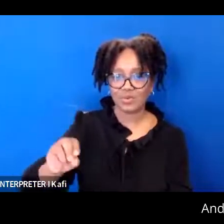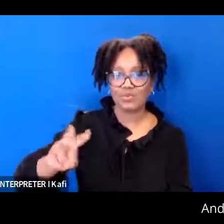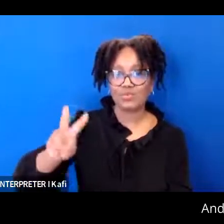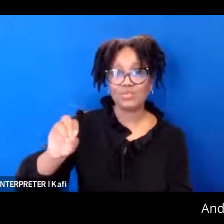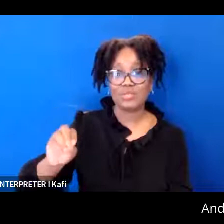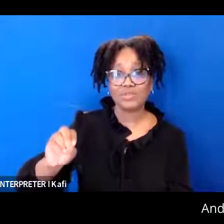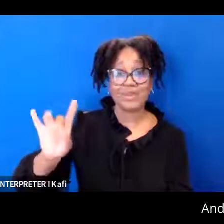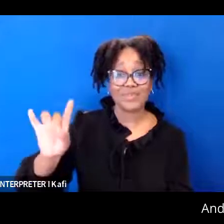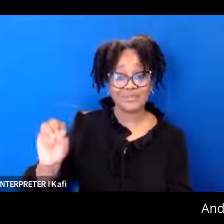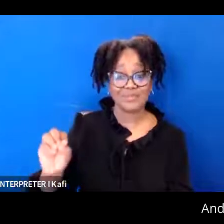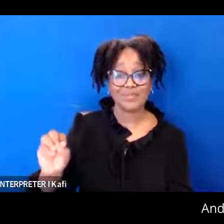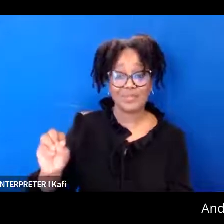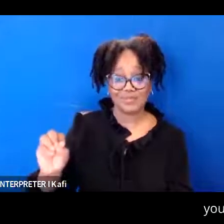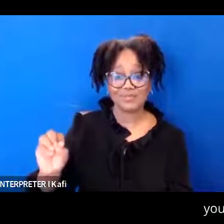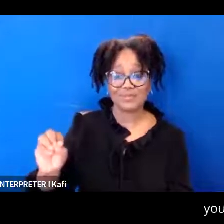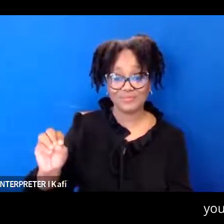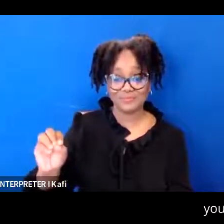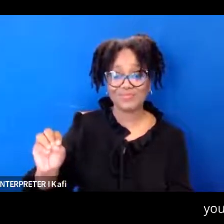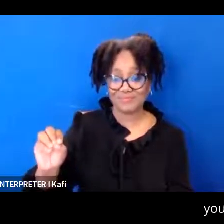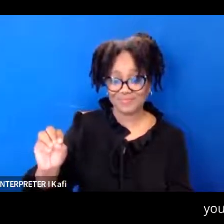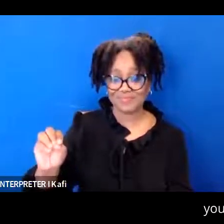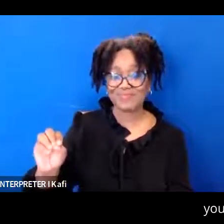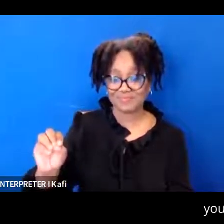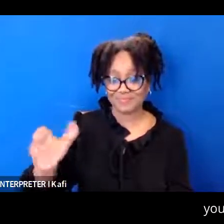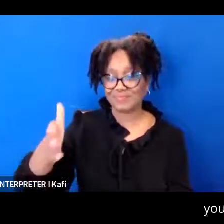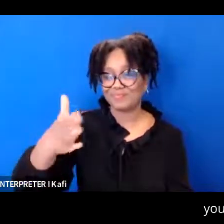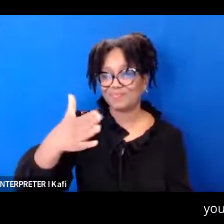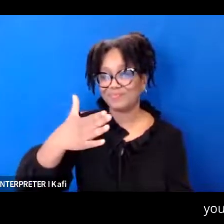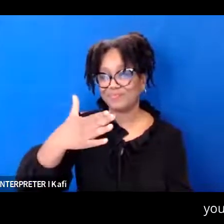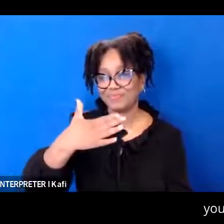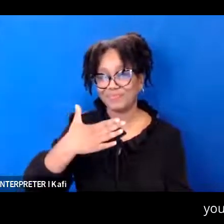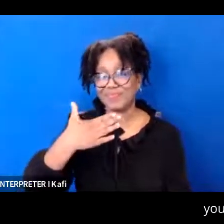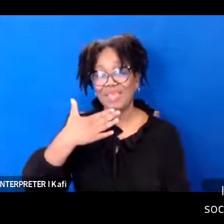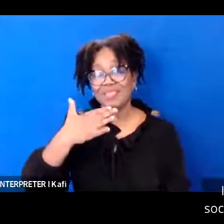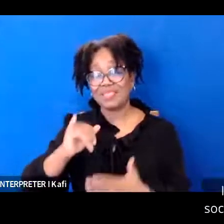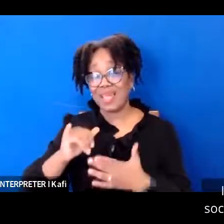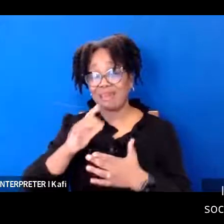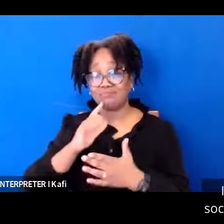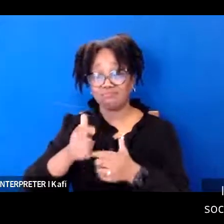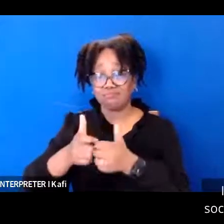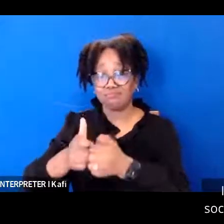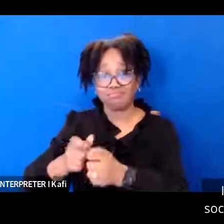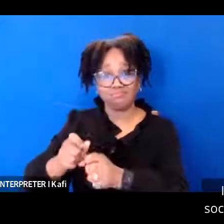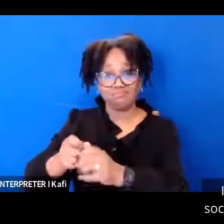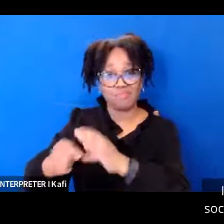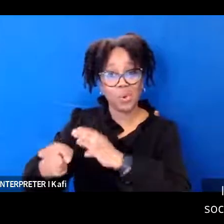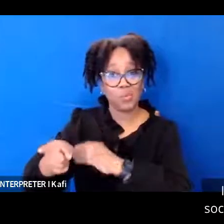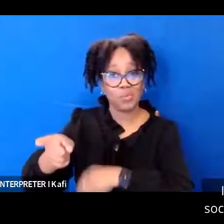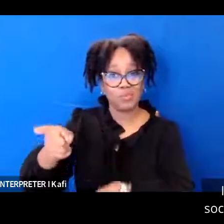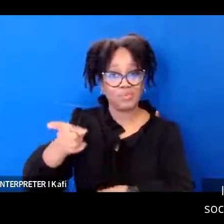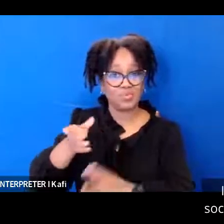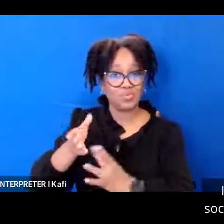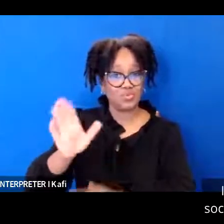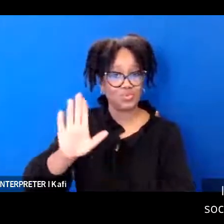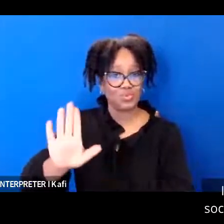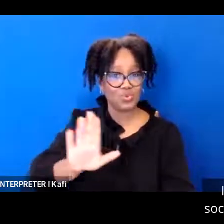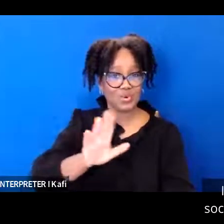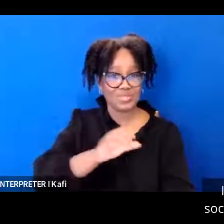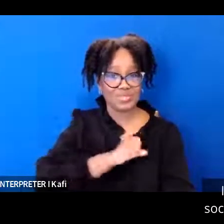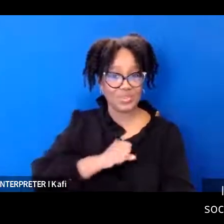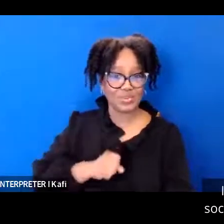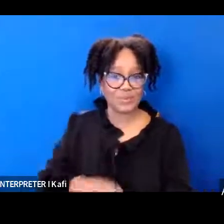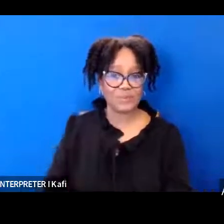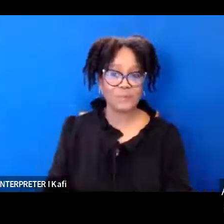and we have some other ways you can dial in to actually call um i know we're posting on social media and email as